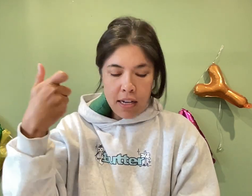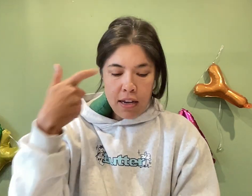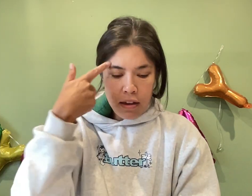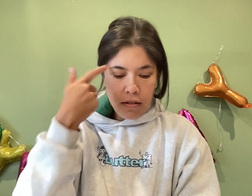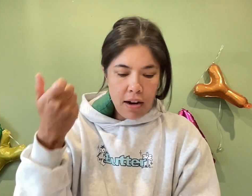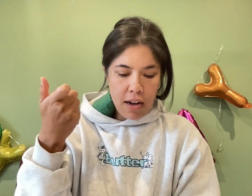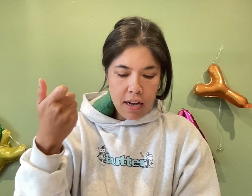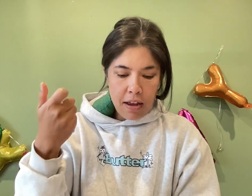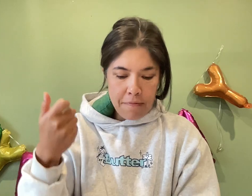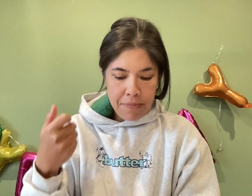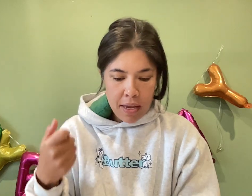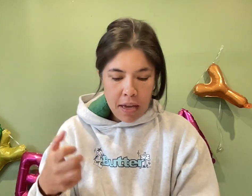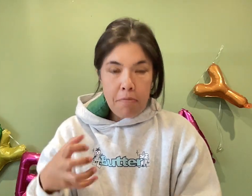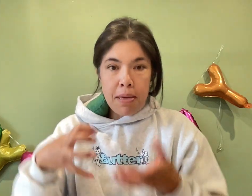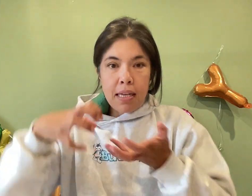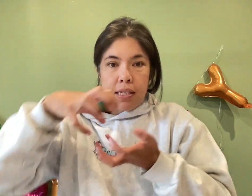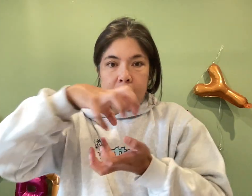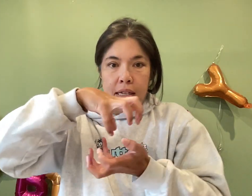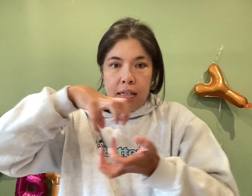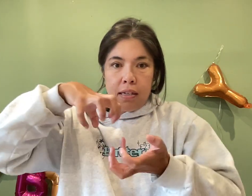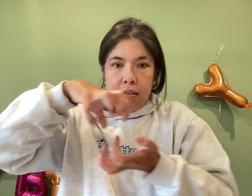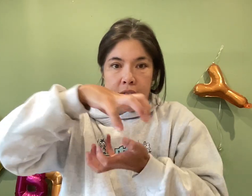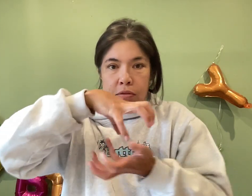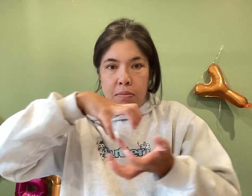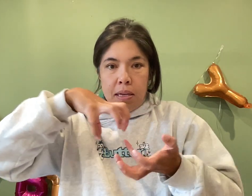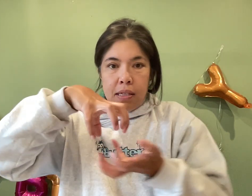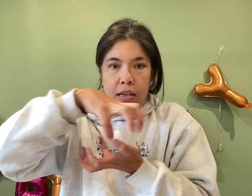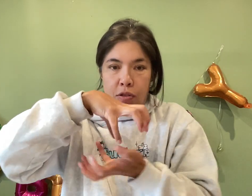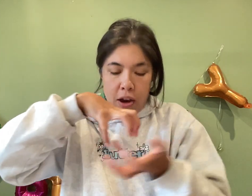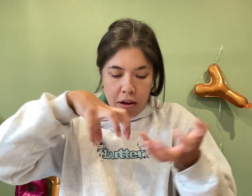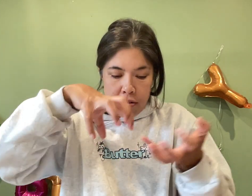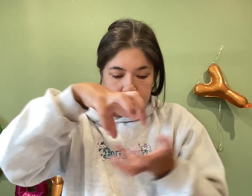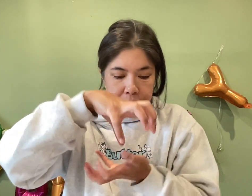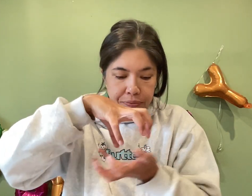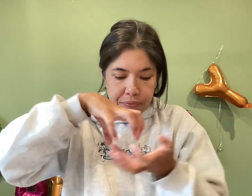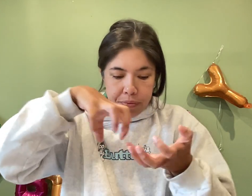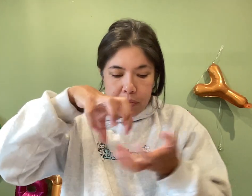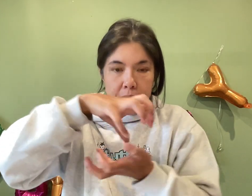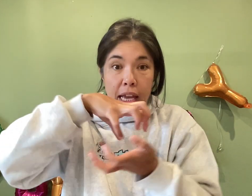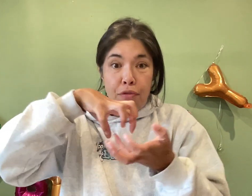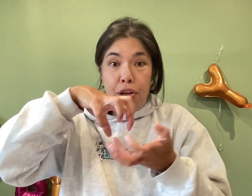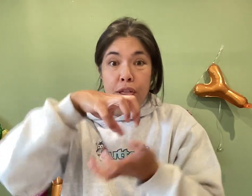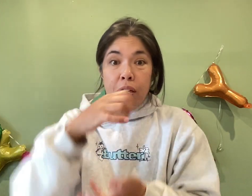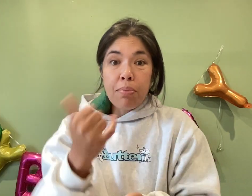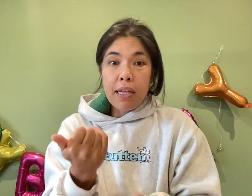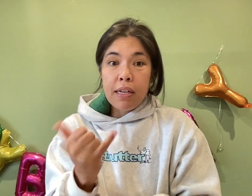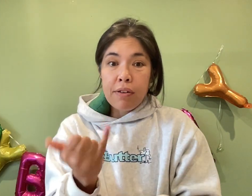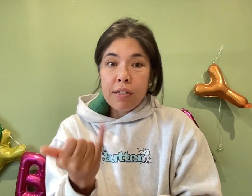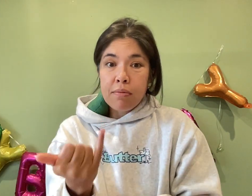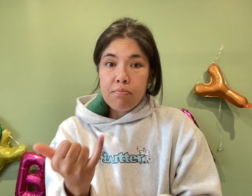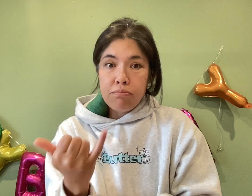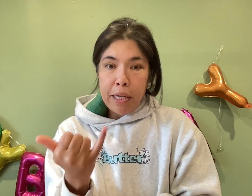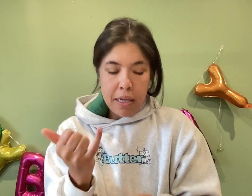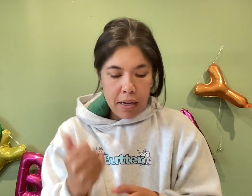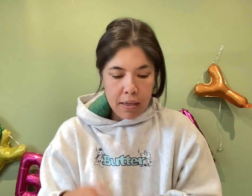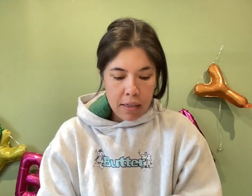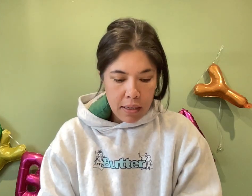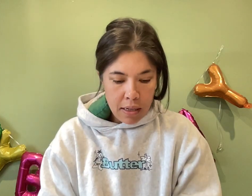idea. Mix, so we're mixing around. If we're using a blender, it's blender